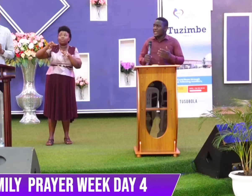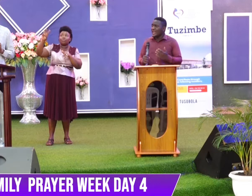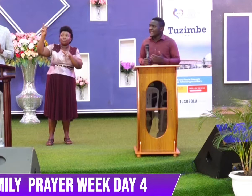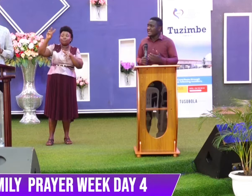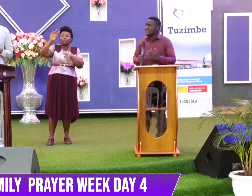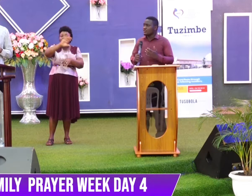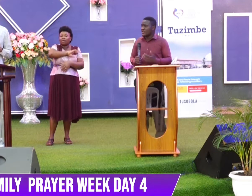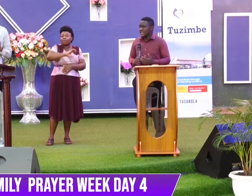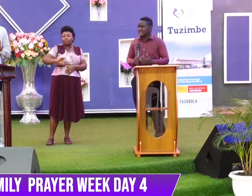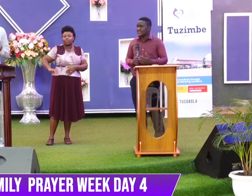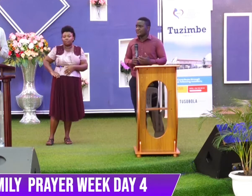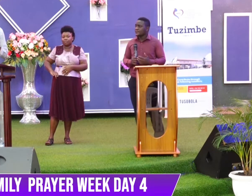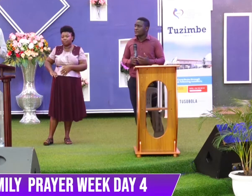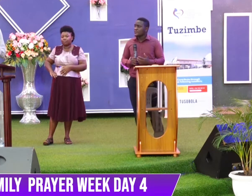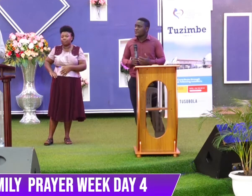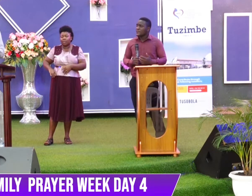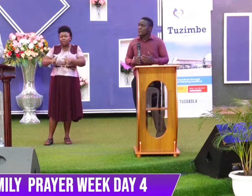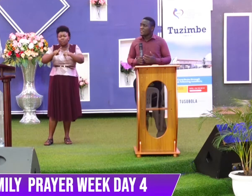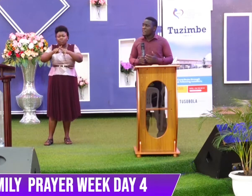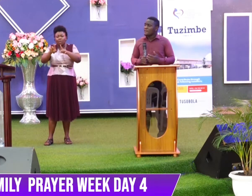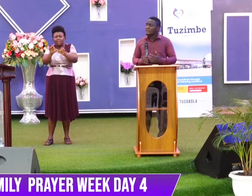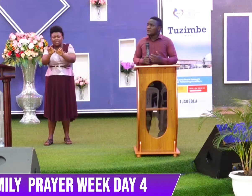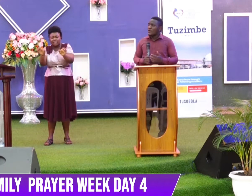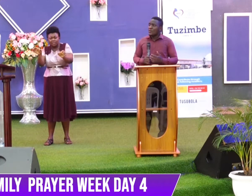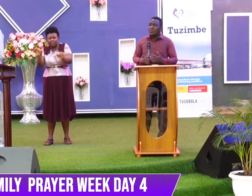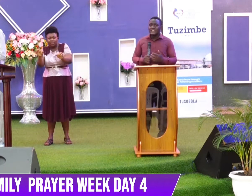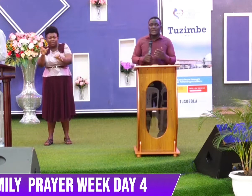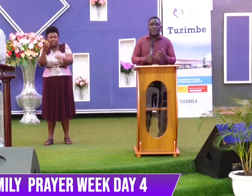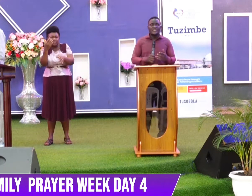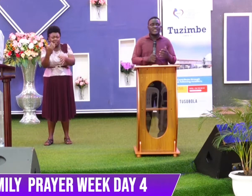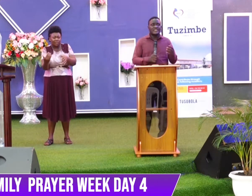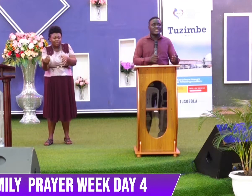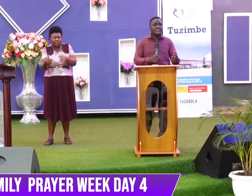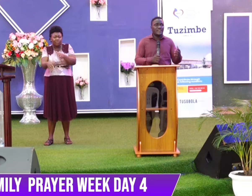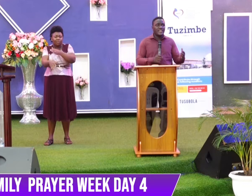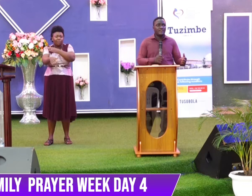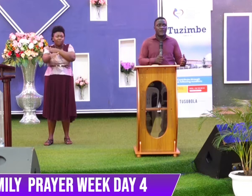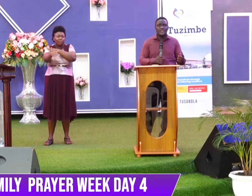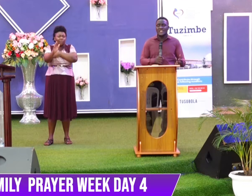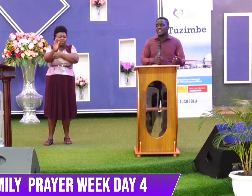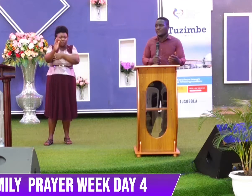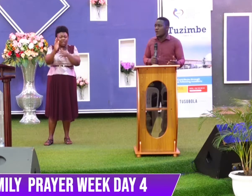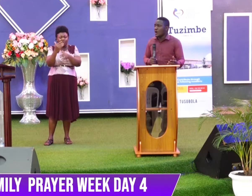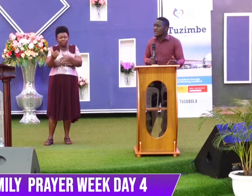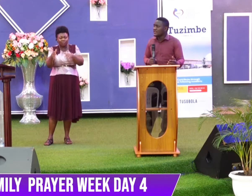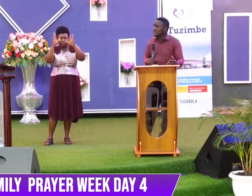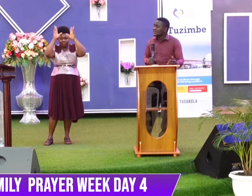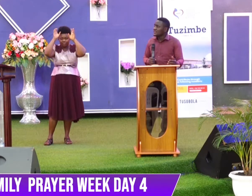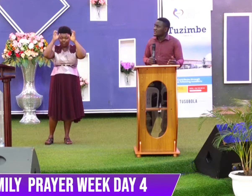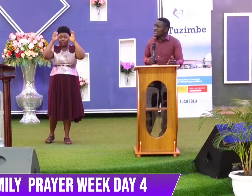that we are likened to Christ. What separates the sons of the devil and the sons of